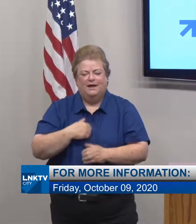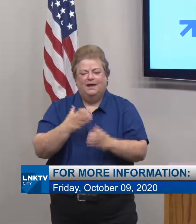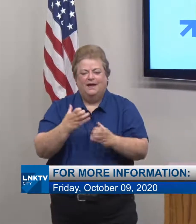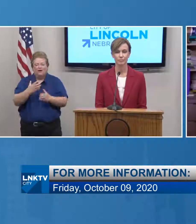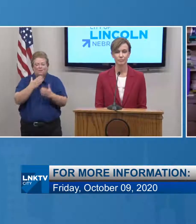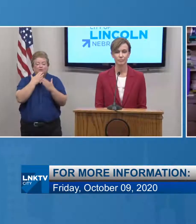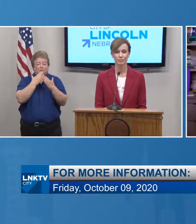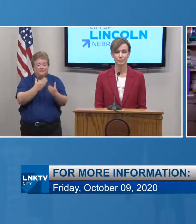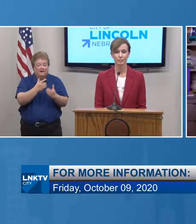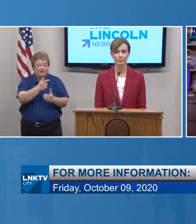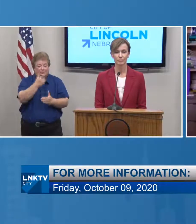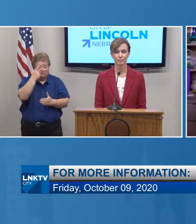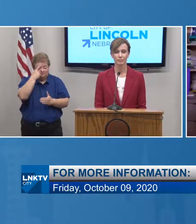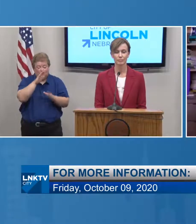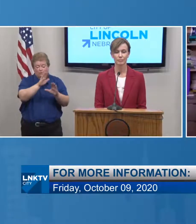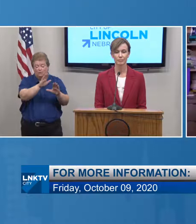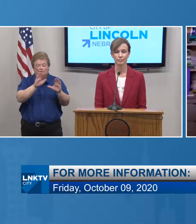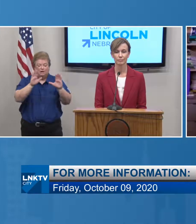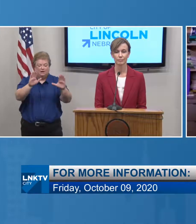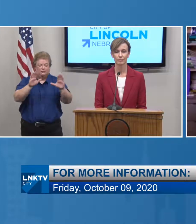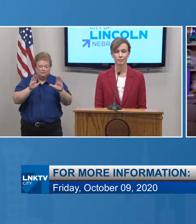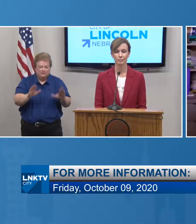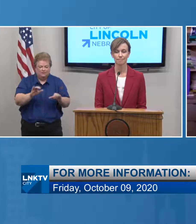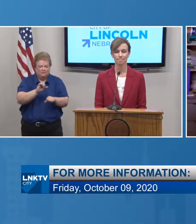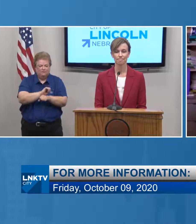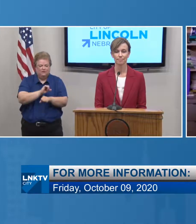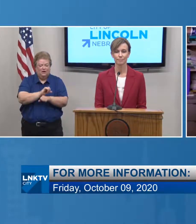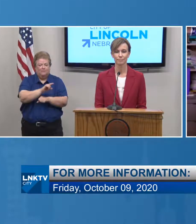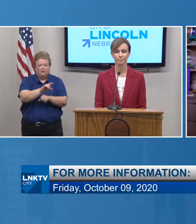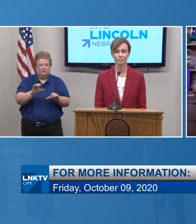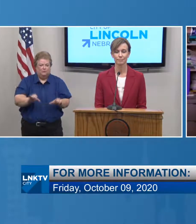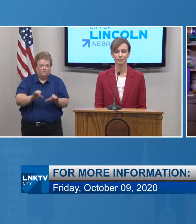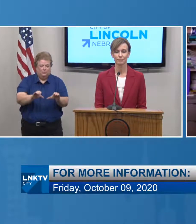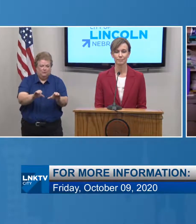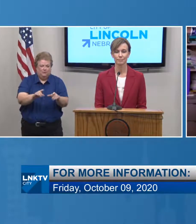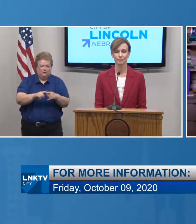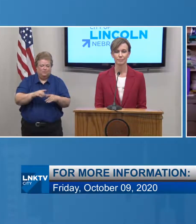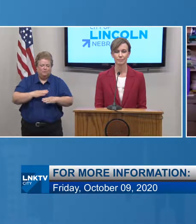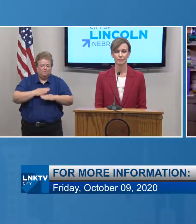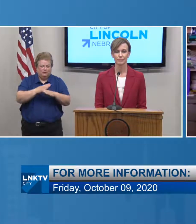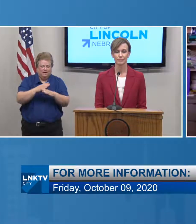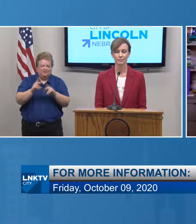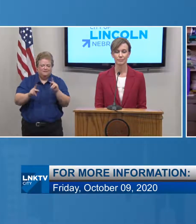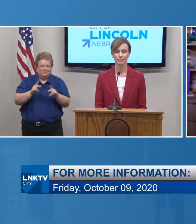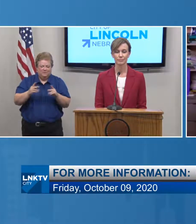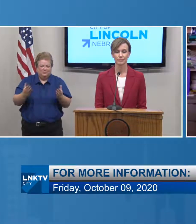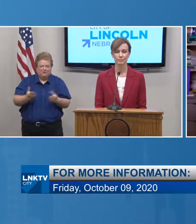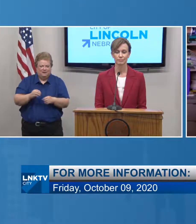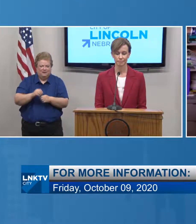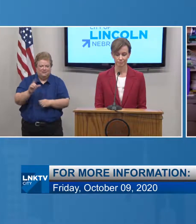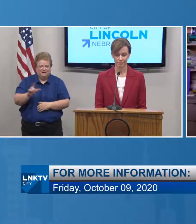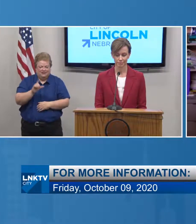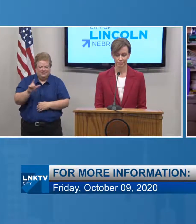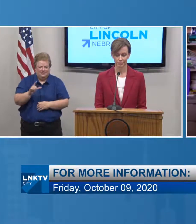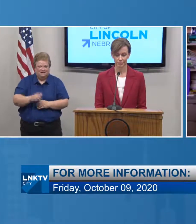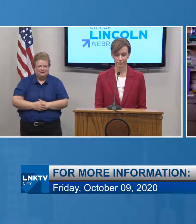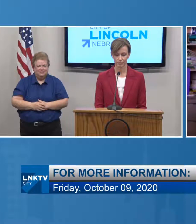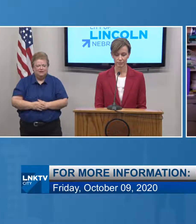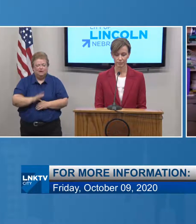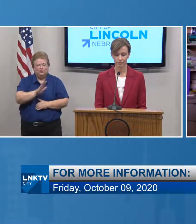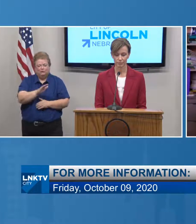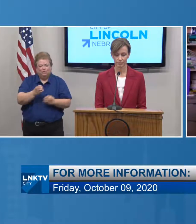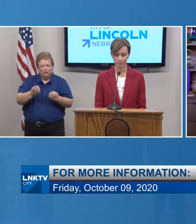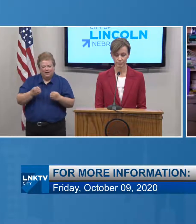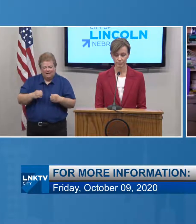thank you for the incredible job you're doing to protect the citizens of Lincoln in this pandemic. Your efforts